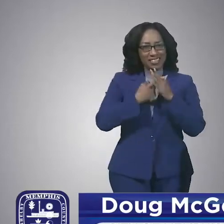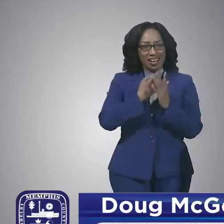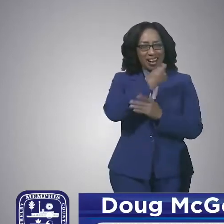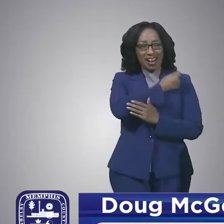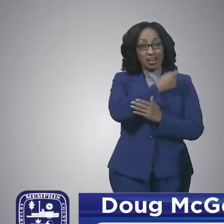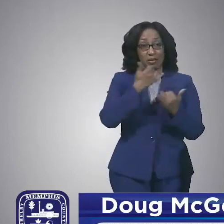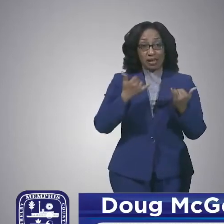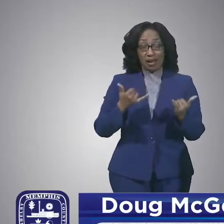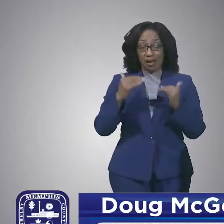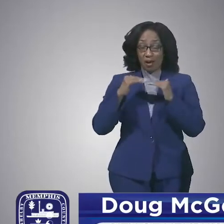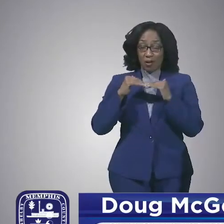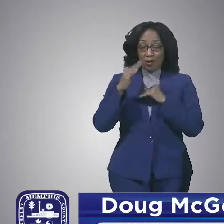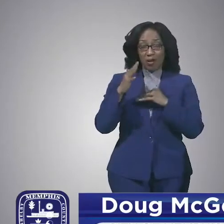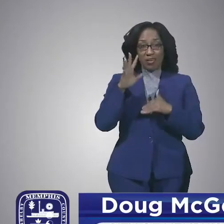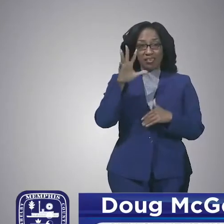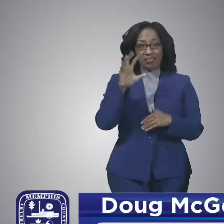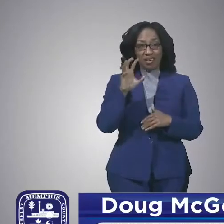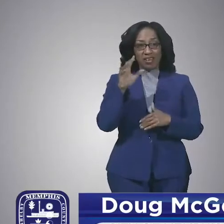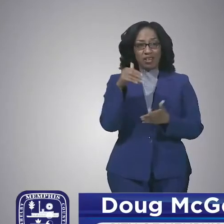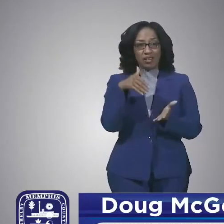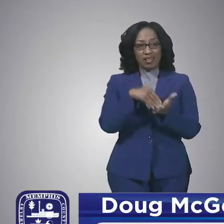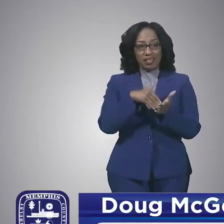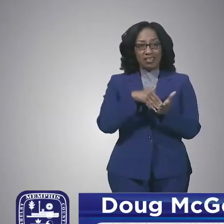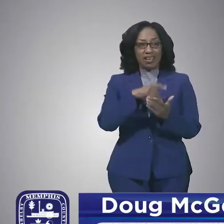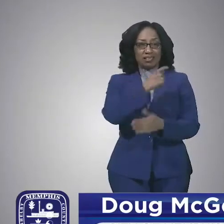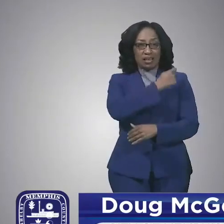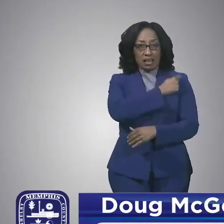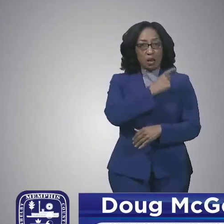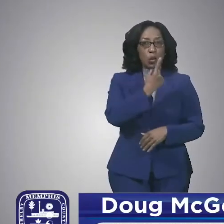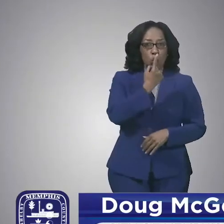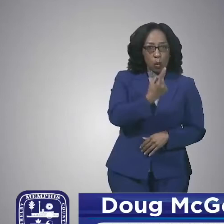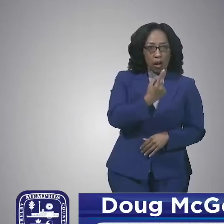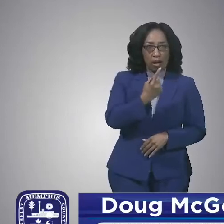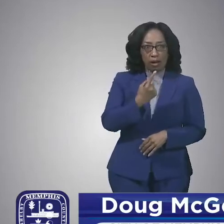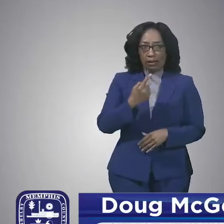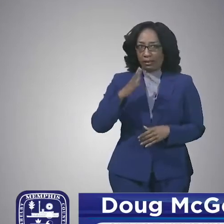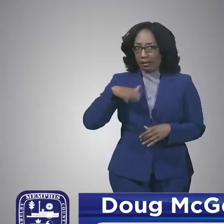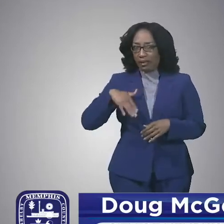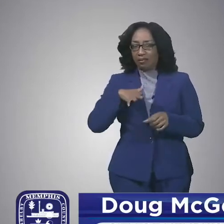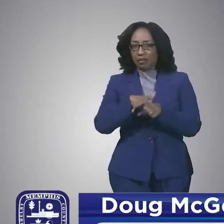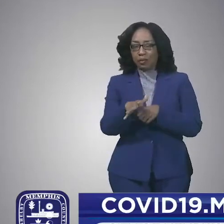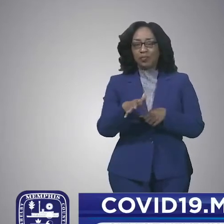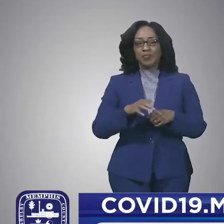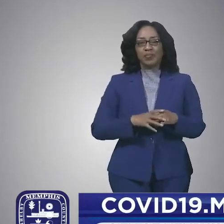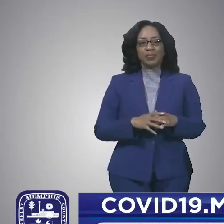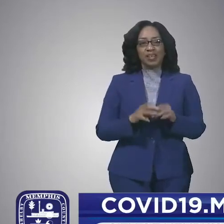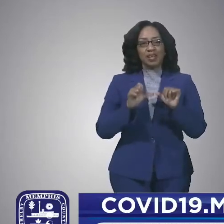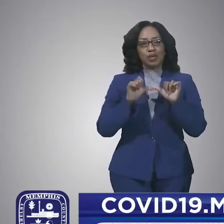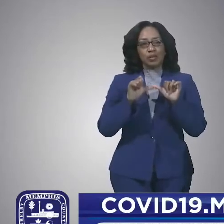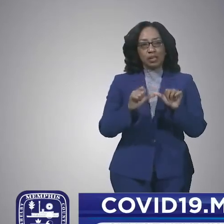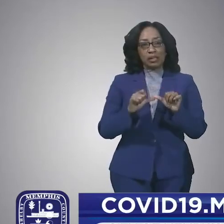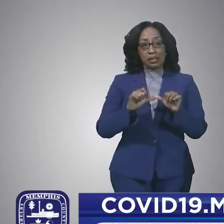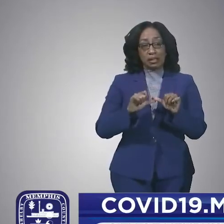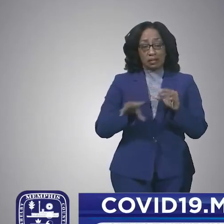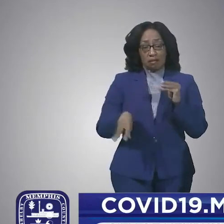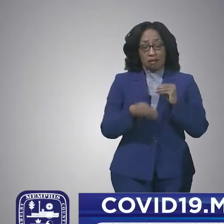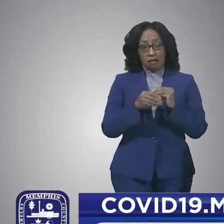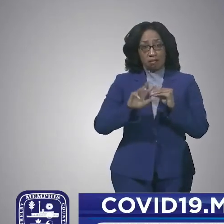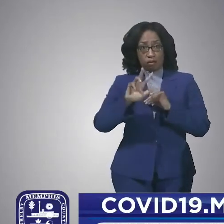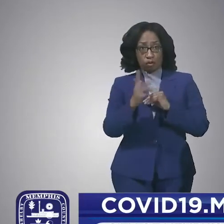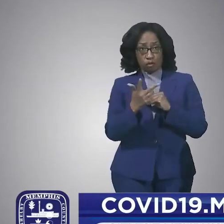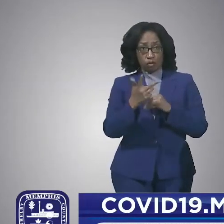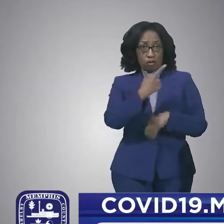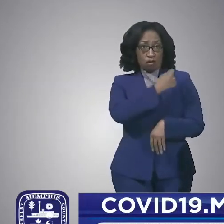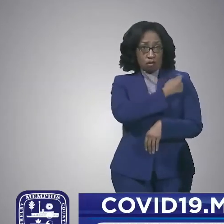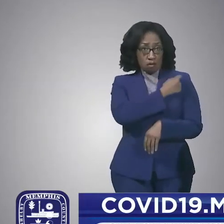over 500,000 people having received at least one vaccination. We continue to provide those booster vaccinations for anybody who